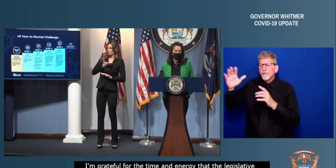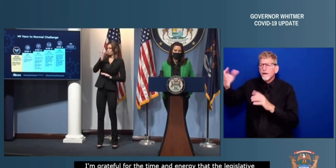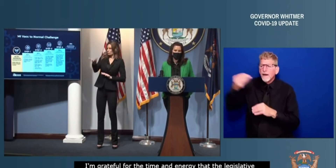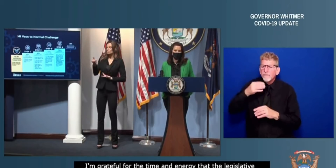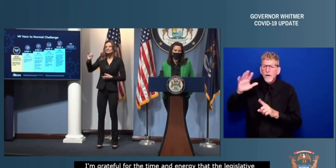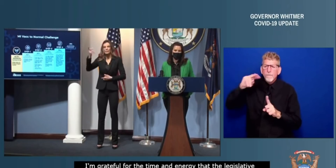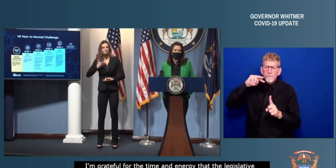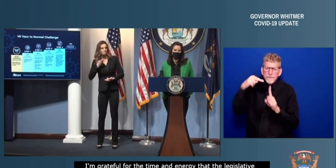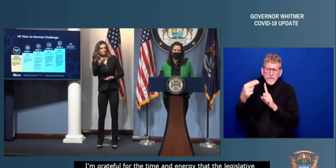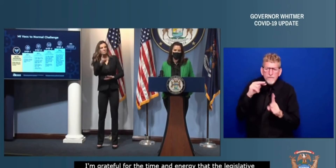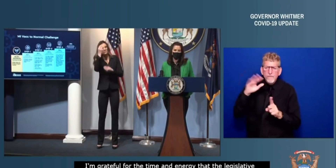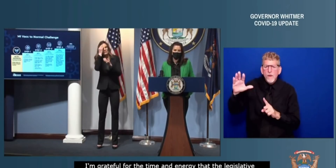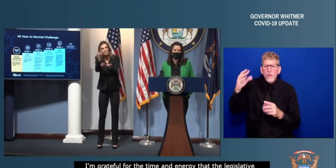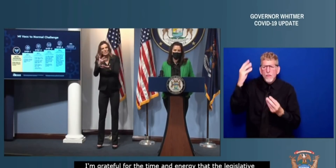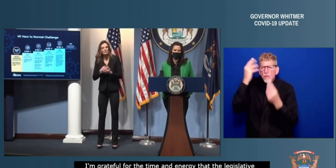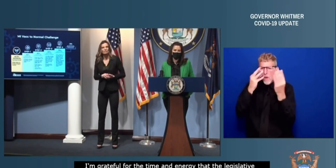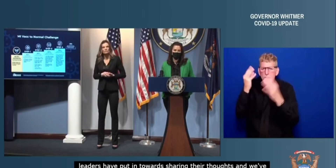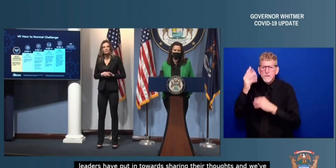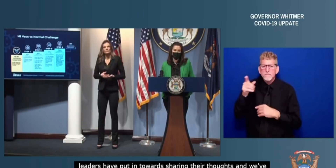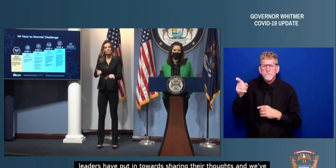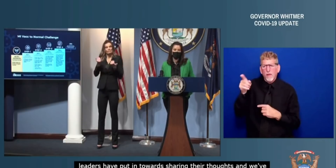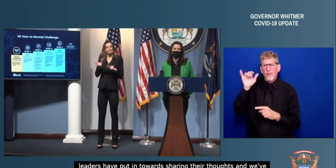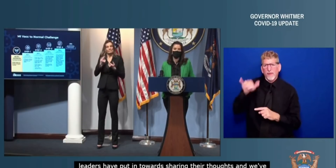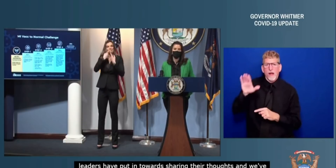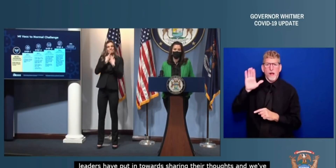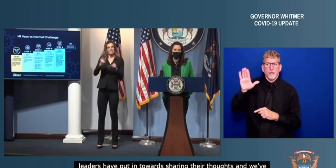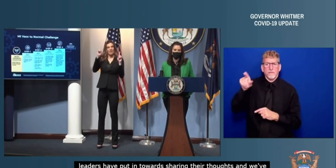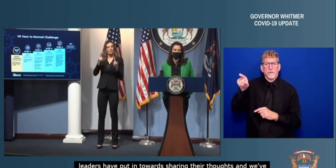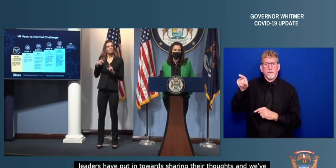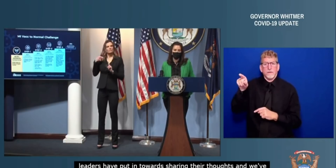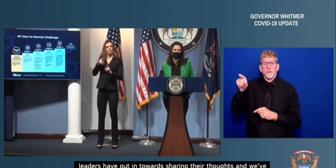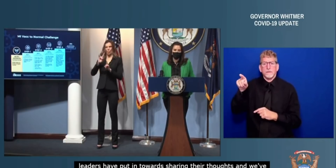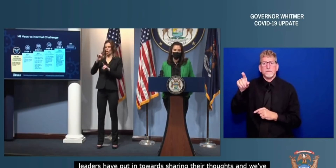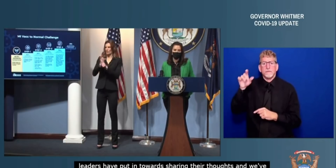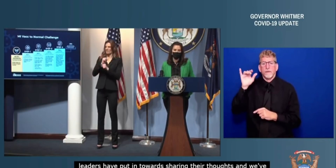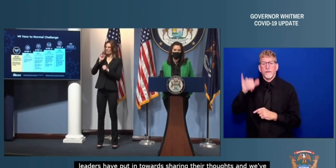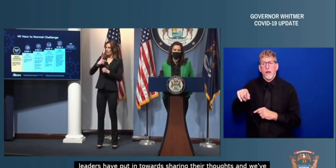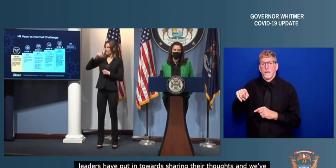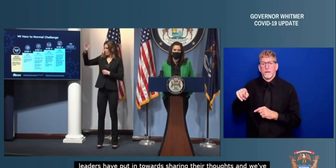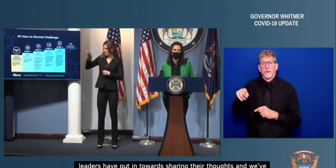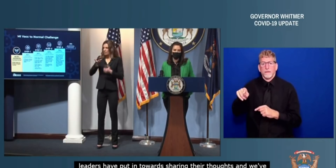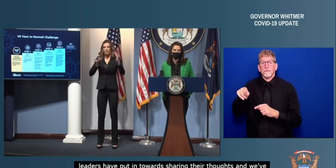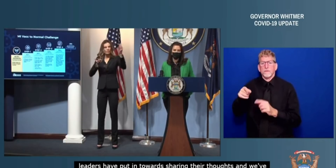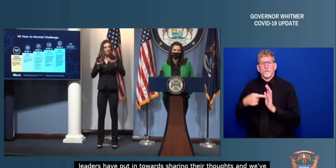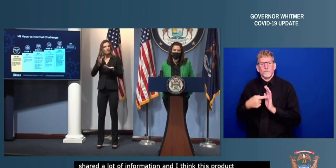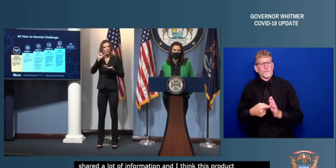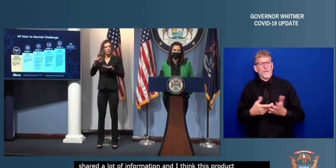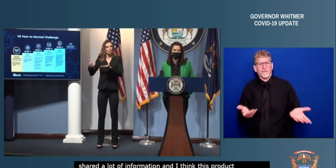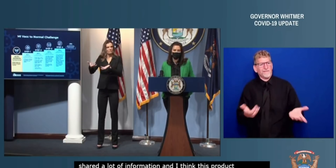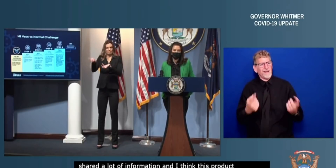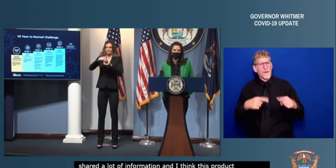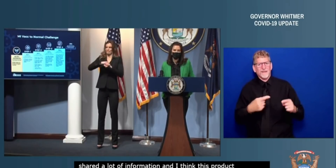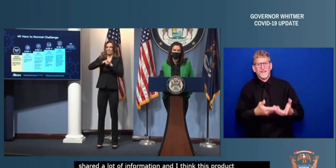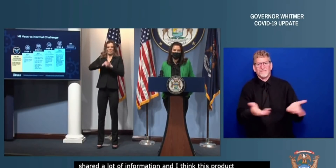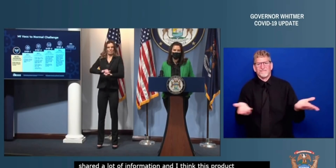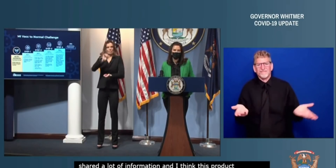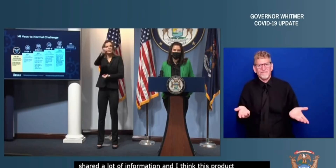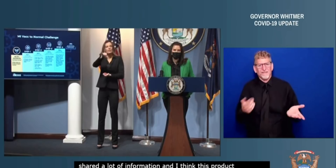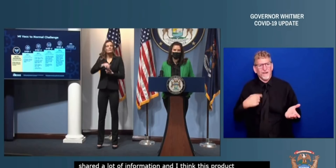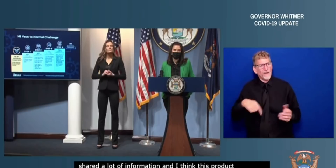this product represents some of the best of the work that we have been able to do together.